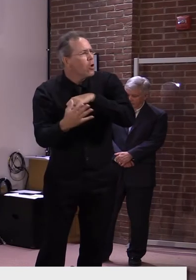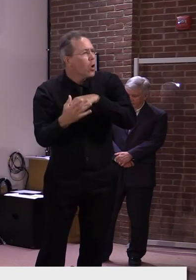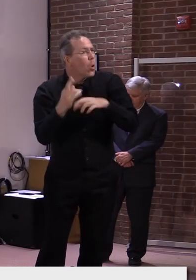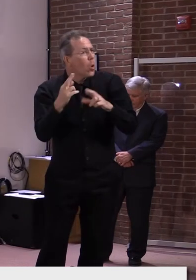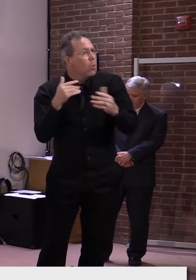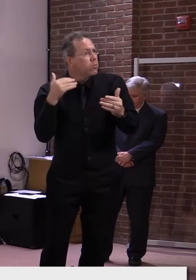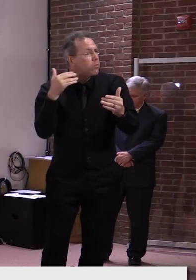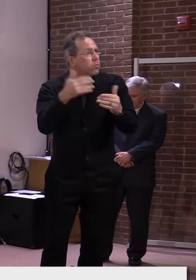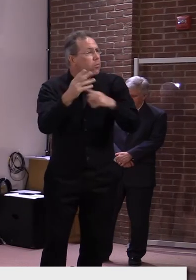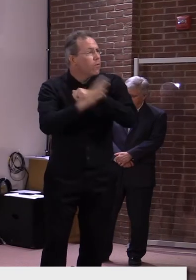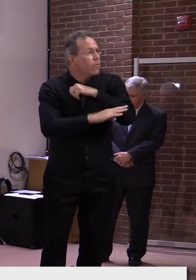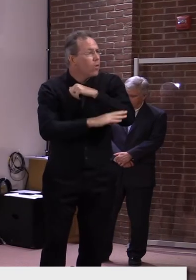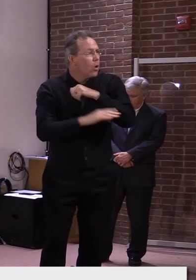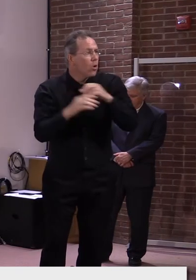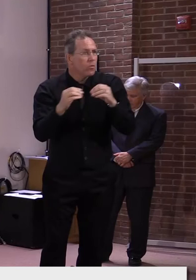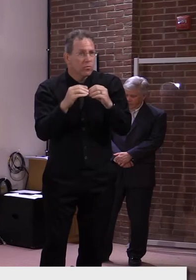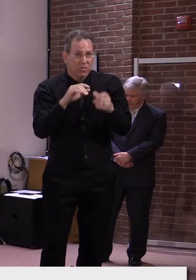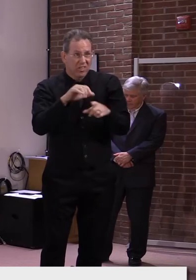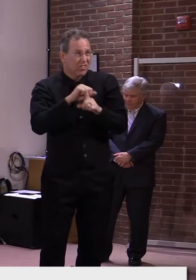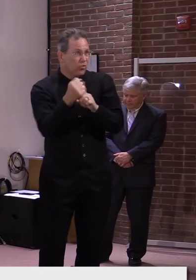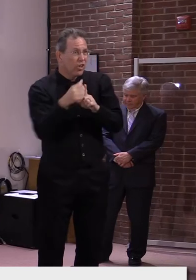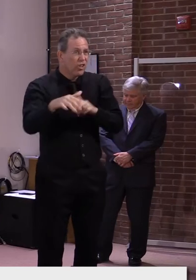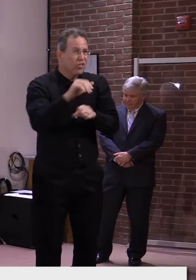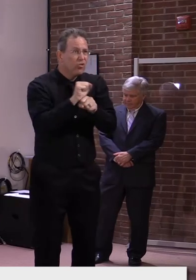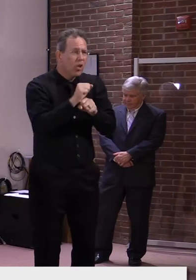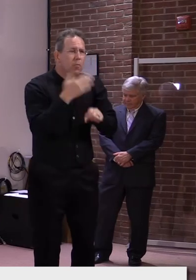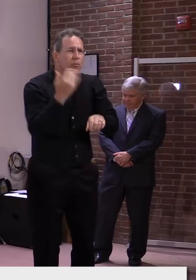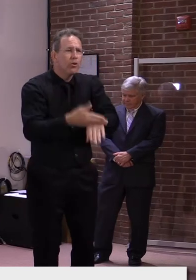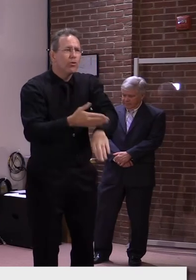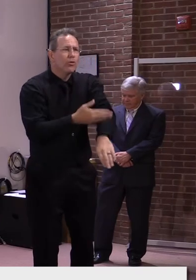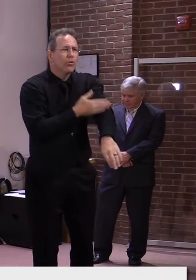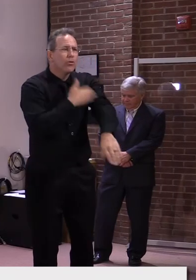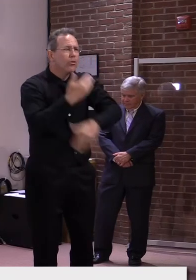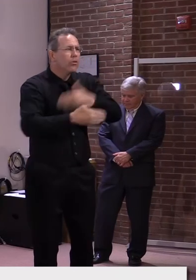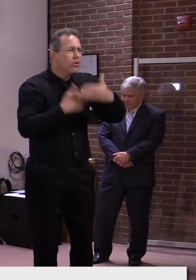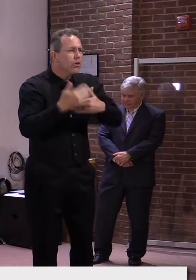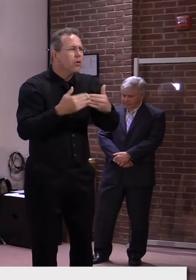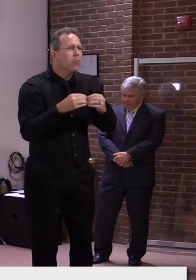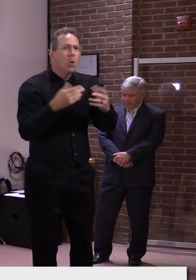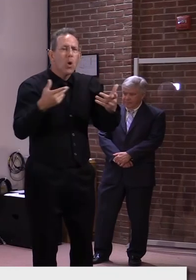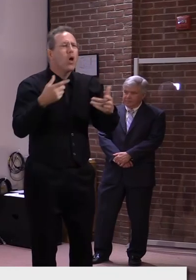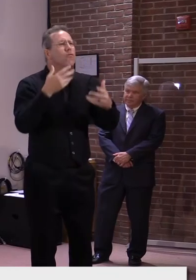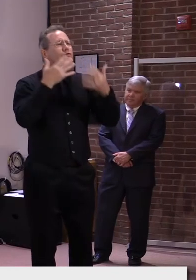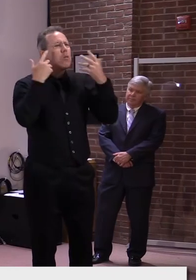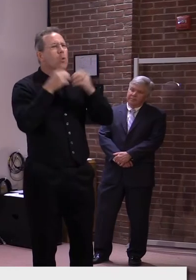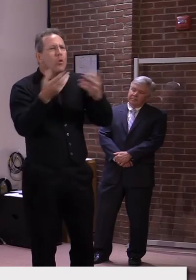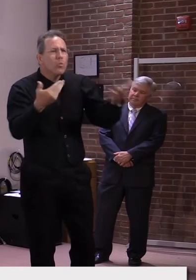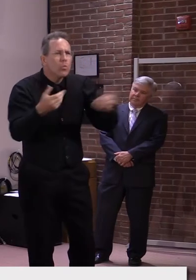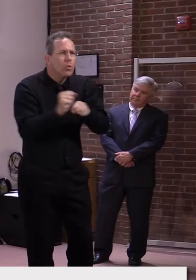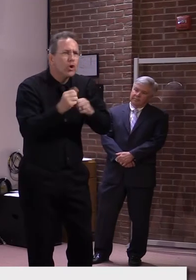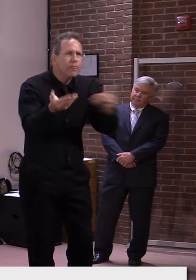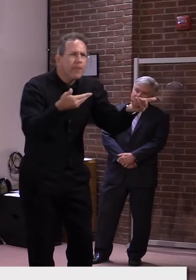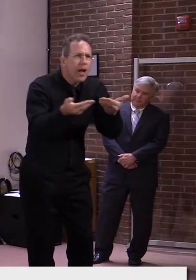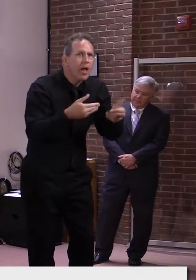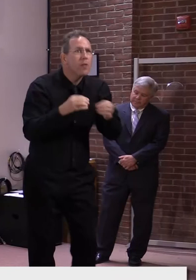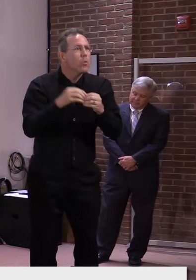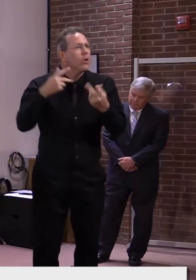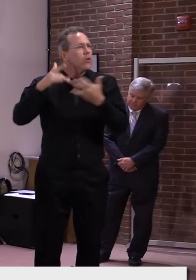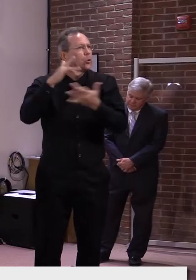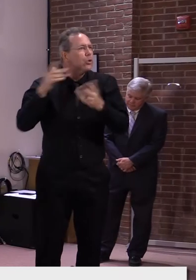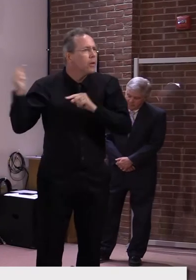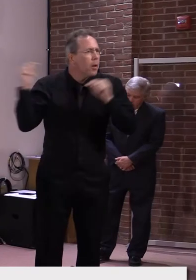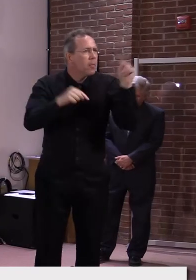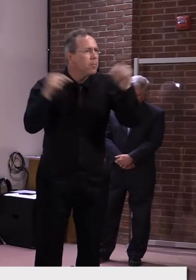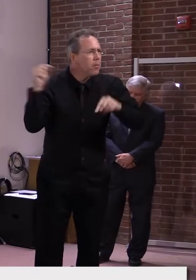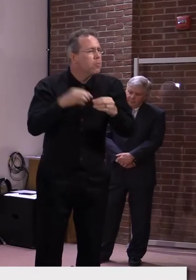again, trying to get more people to come and visit the state and then come and stay in the state is